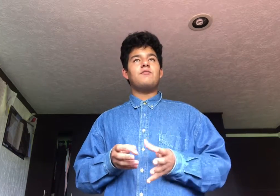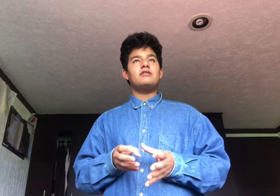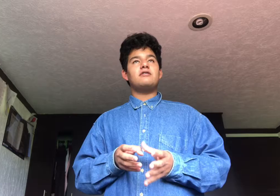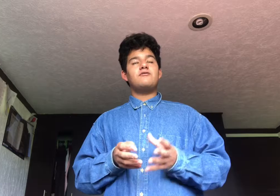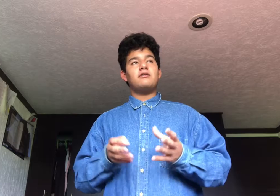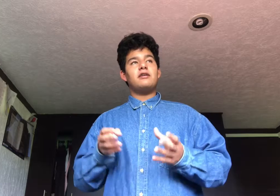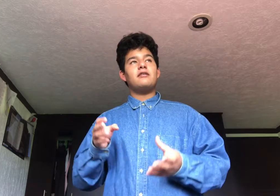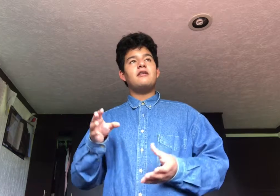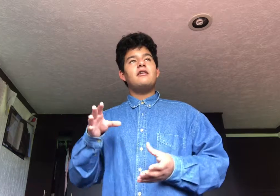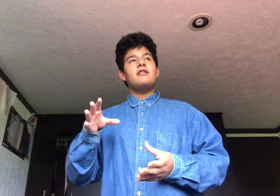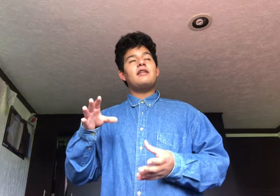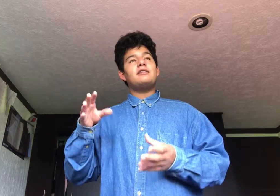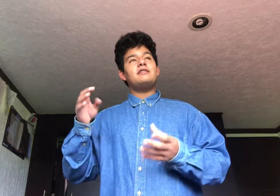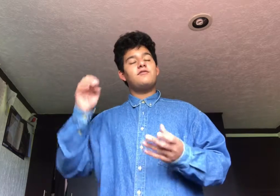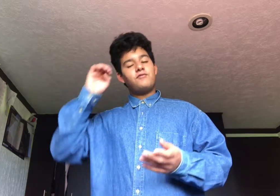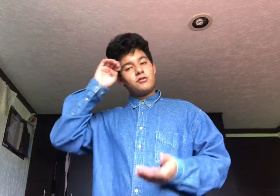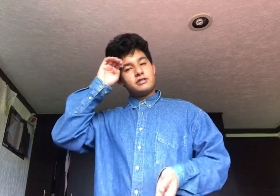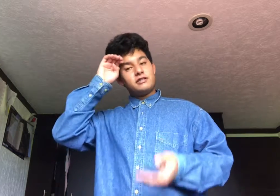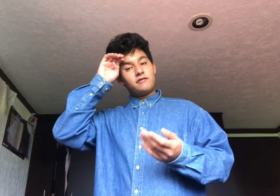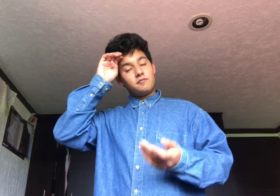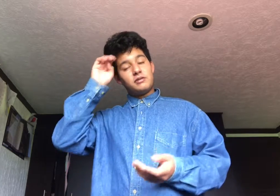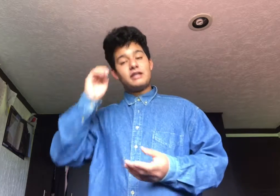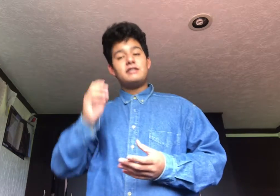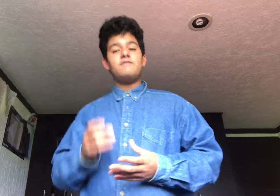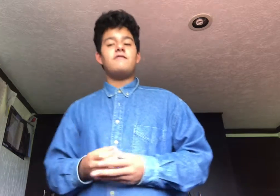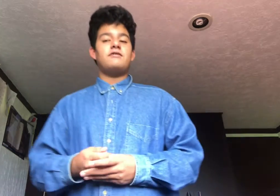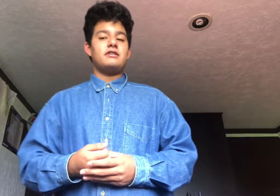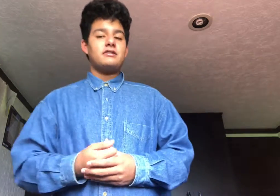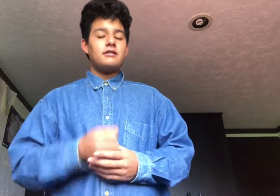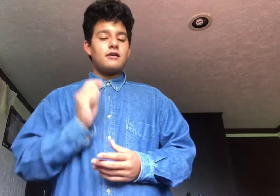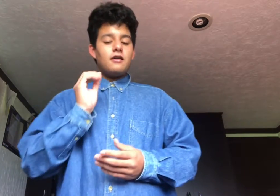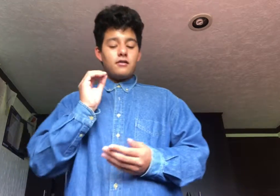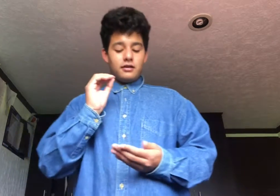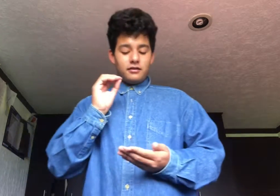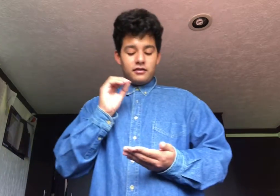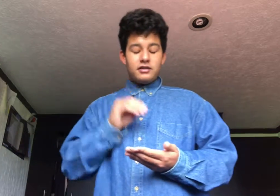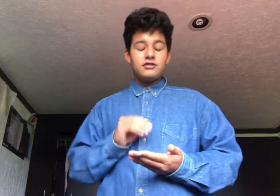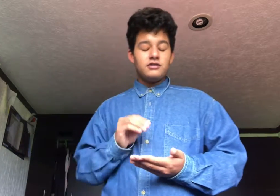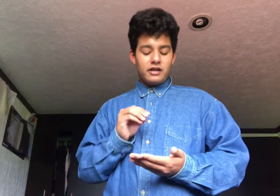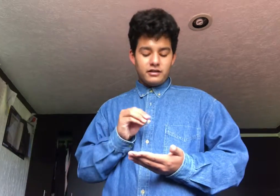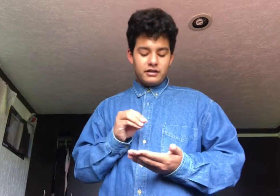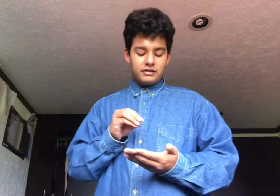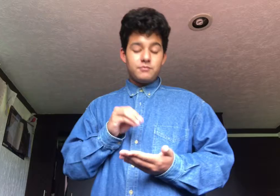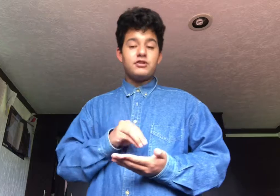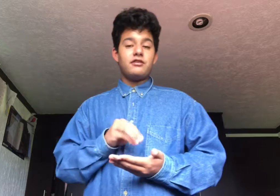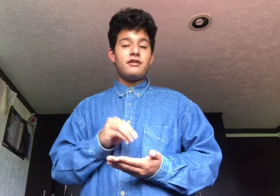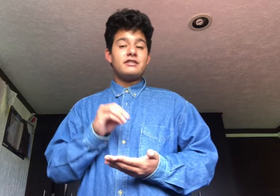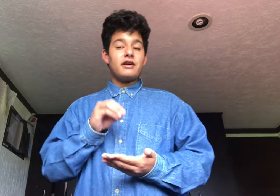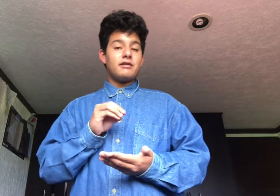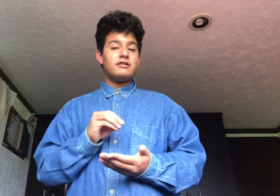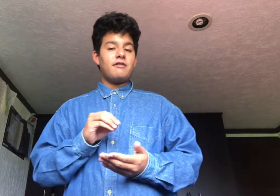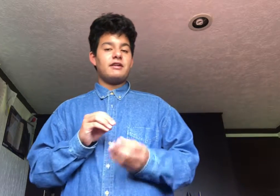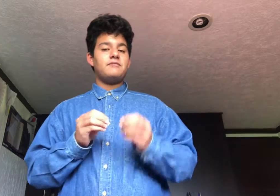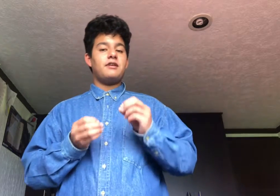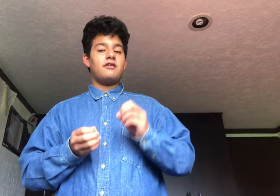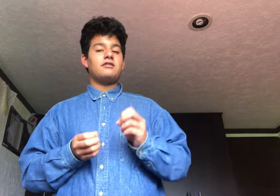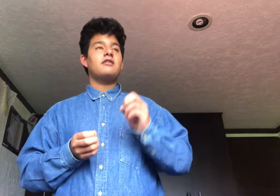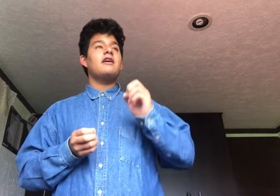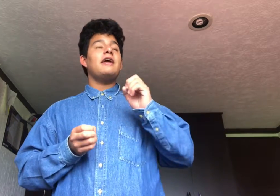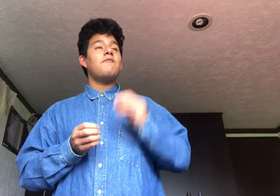invented during 1940s and 1950s. This subgenre is characterized because